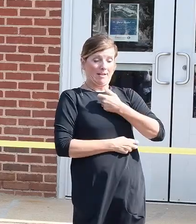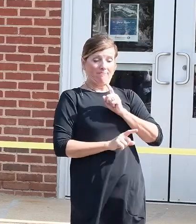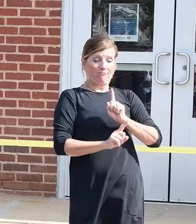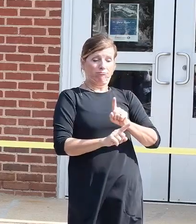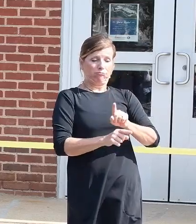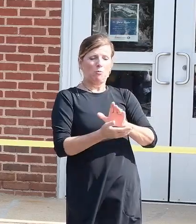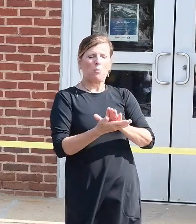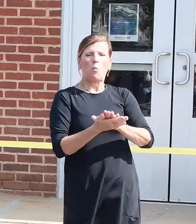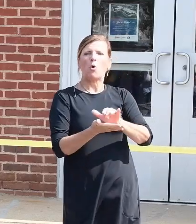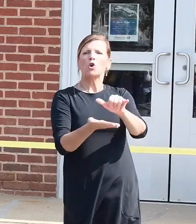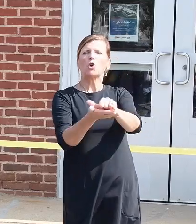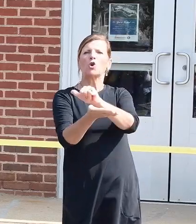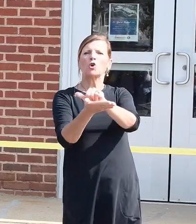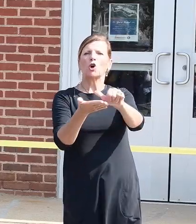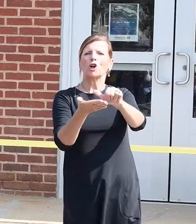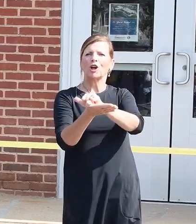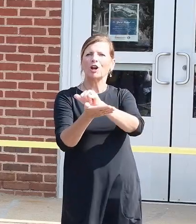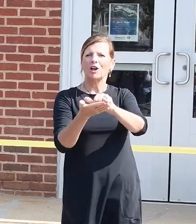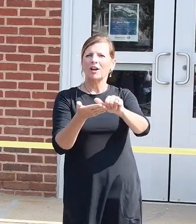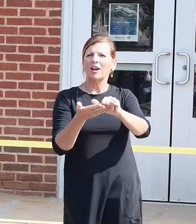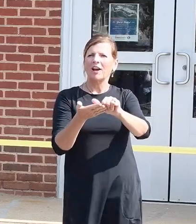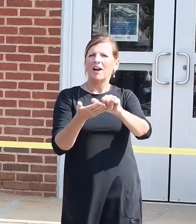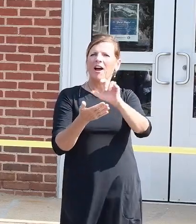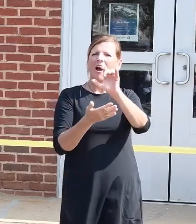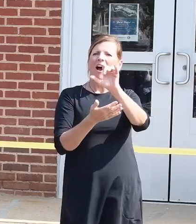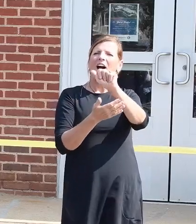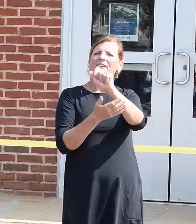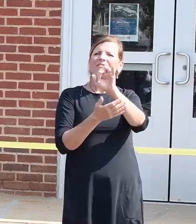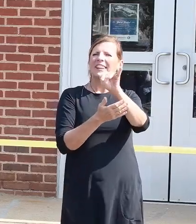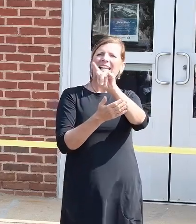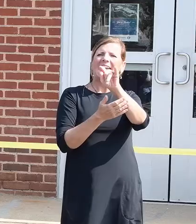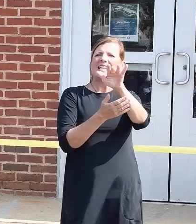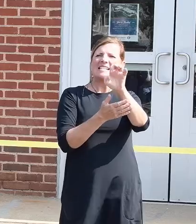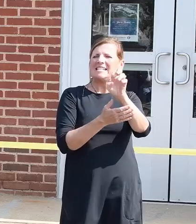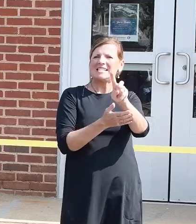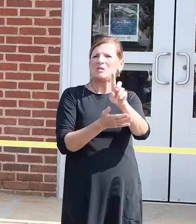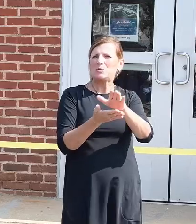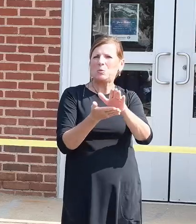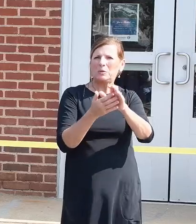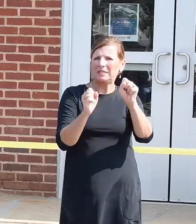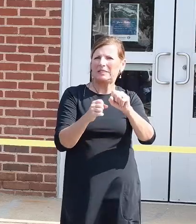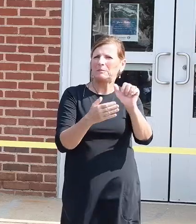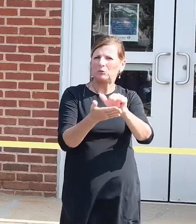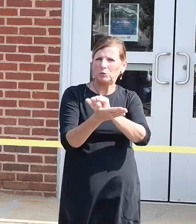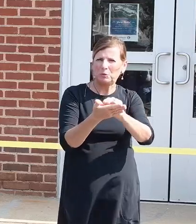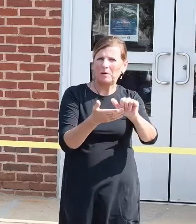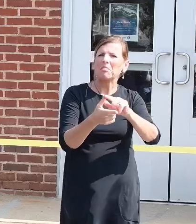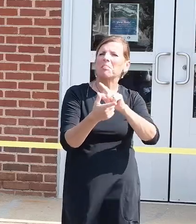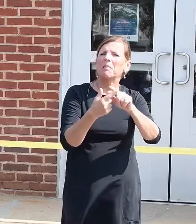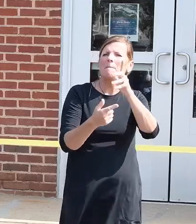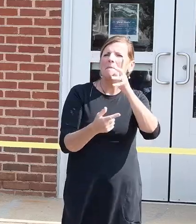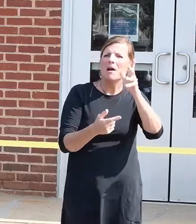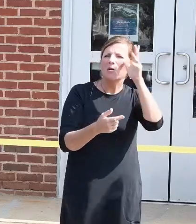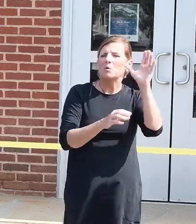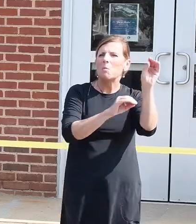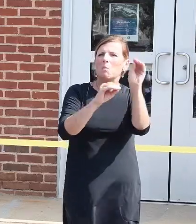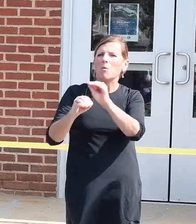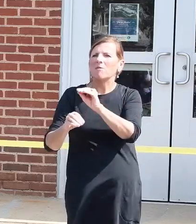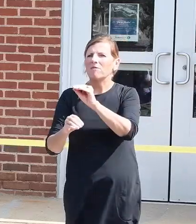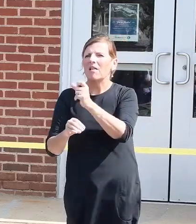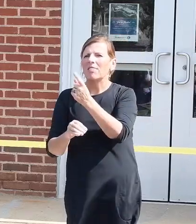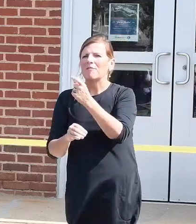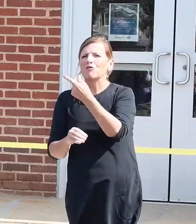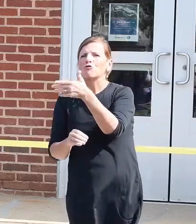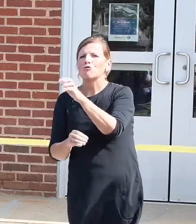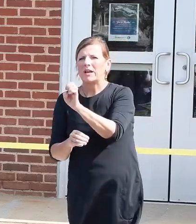in New York, I went to a fully integrated school system in New York. Then my parents moved in 11th grade to North